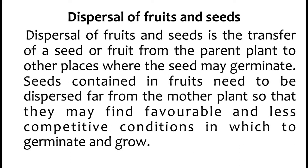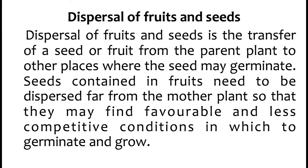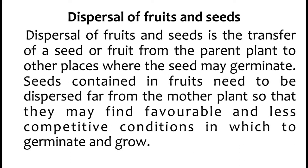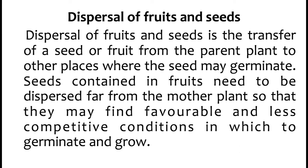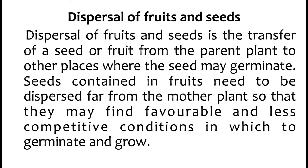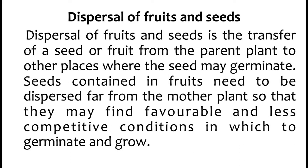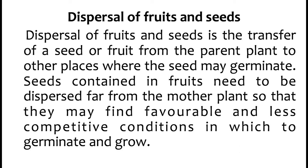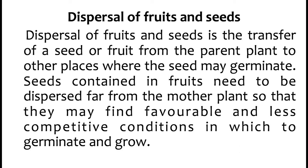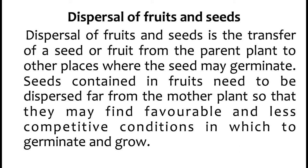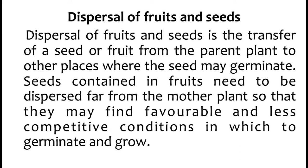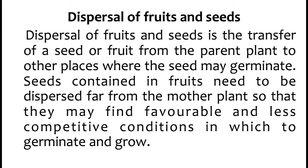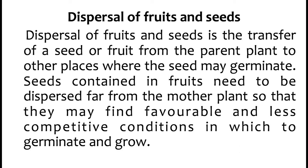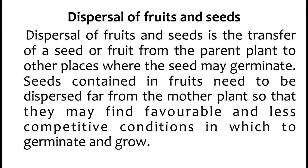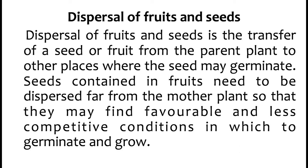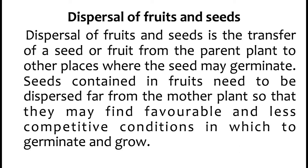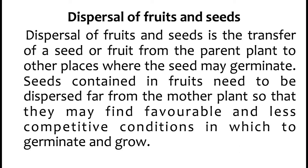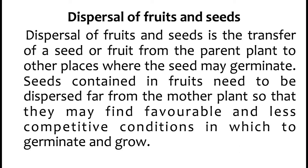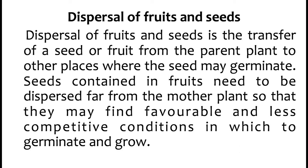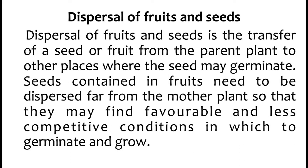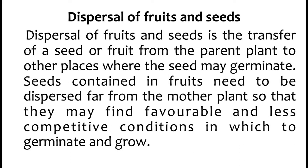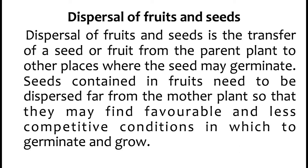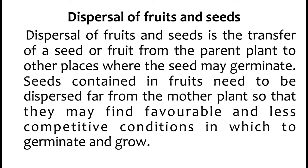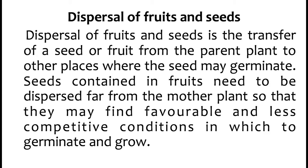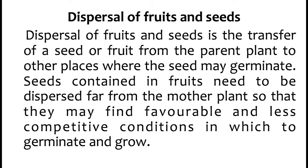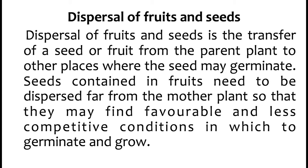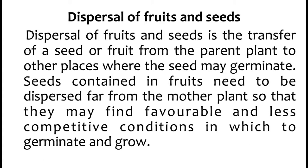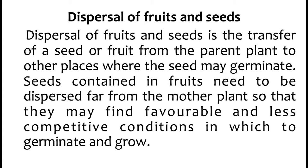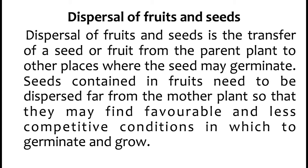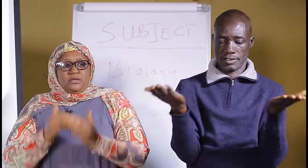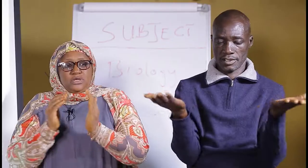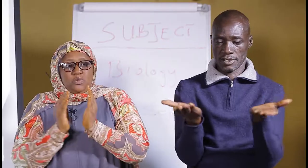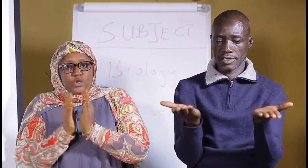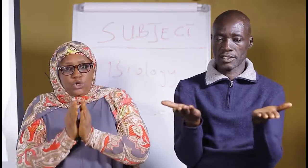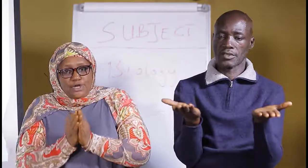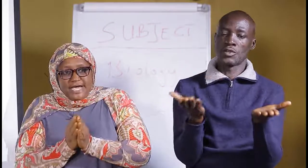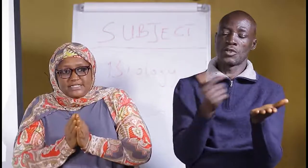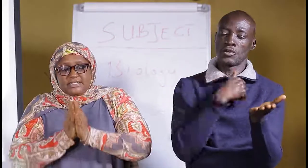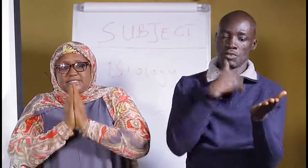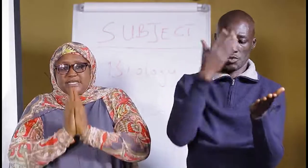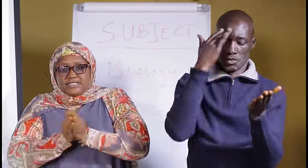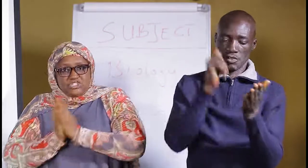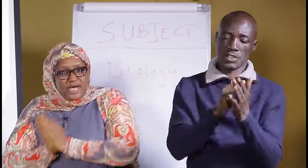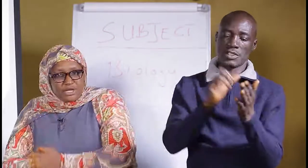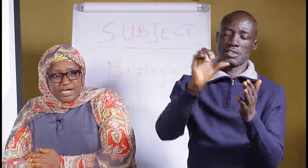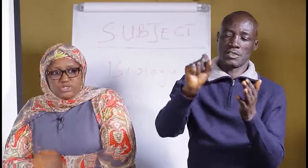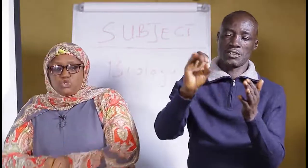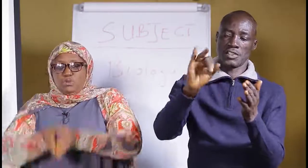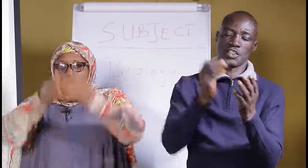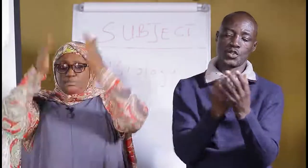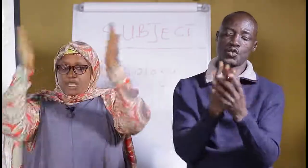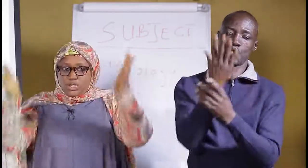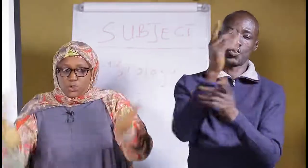less competitive condition in which they are to germinate. What we mean here is, we know that seeds